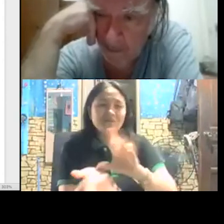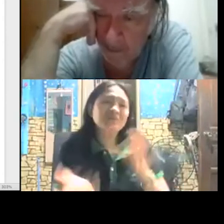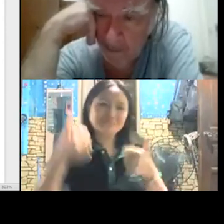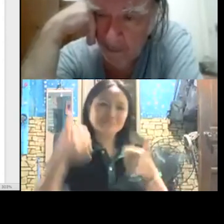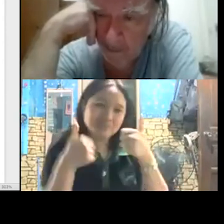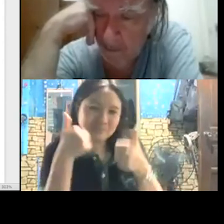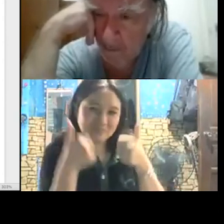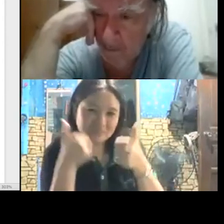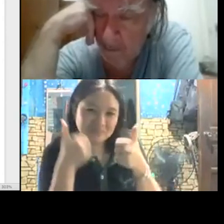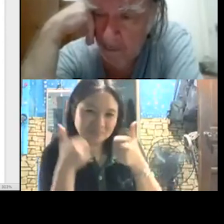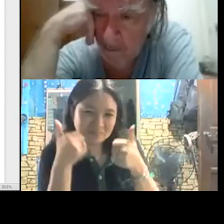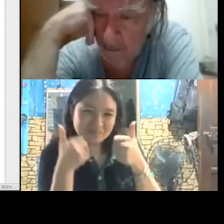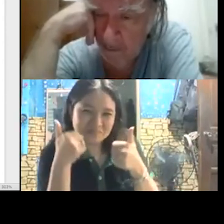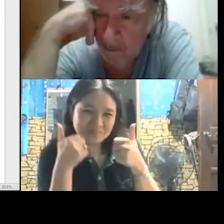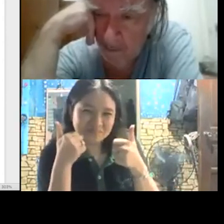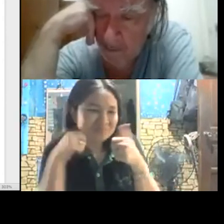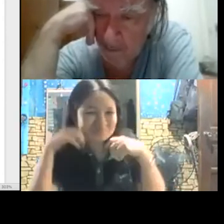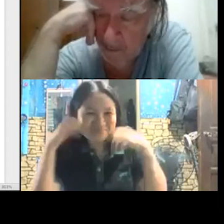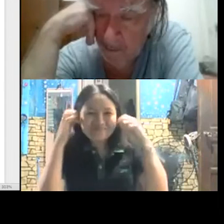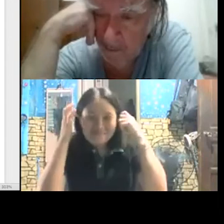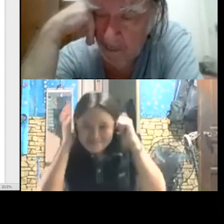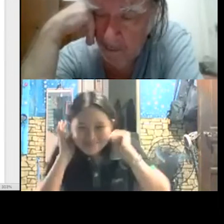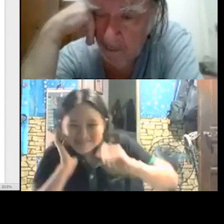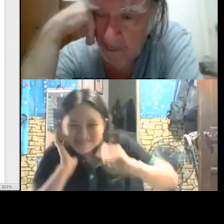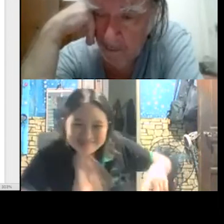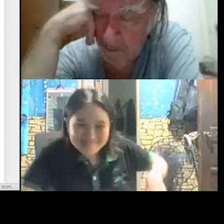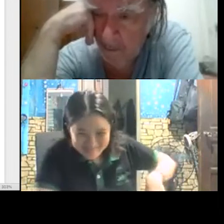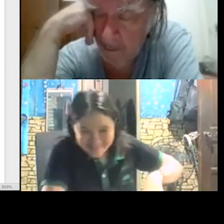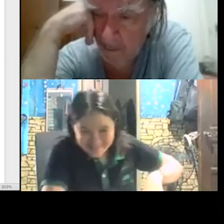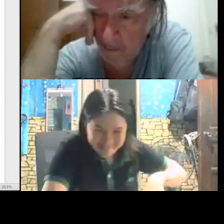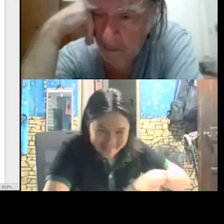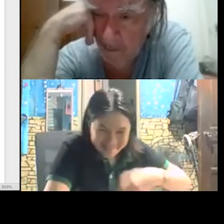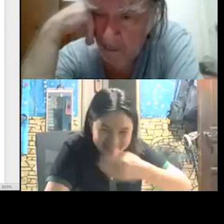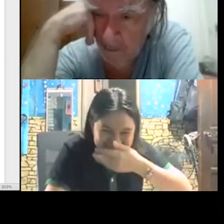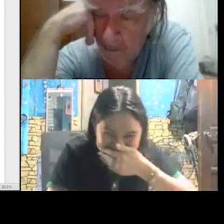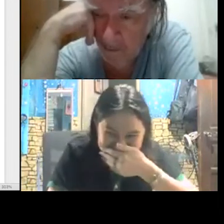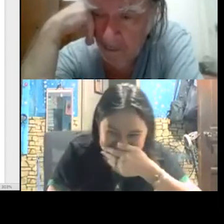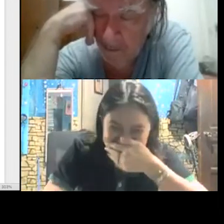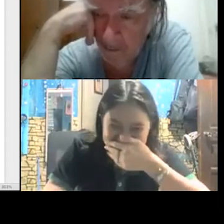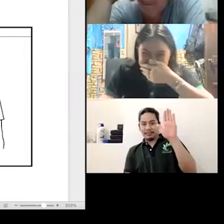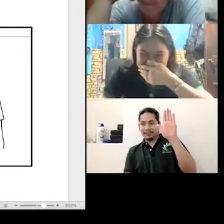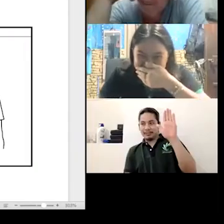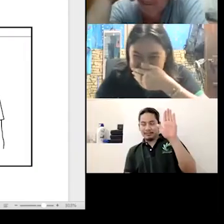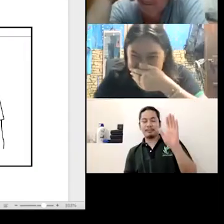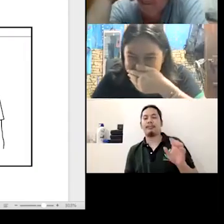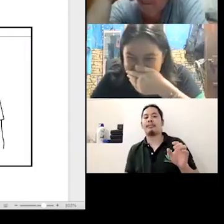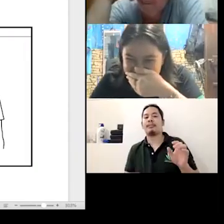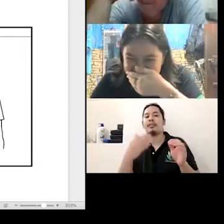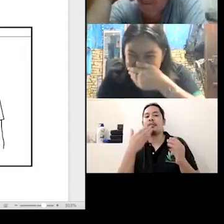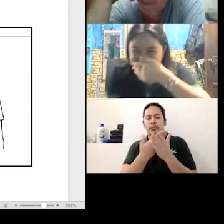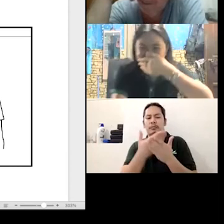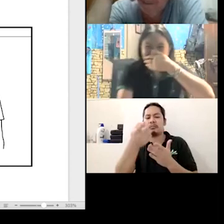We need to make sure it's organized in a way where it's kind of user friendly, you know? So maybe a balance between